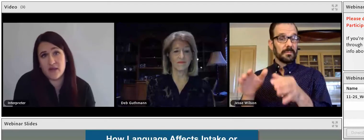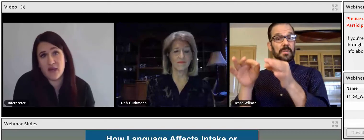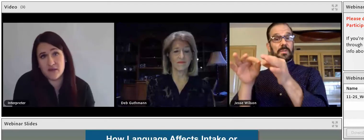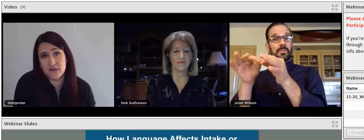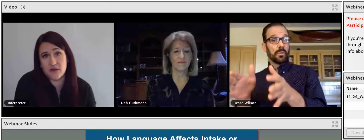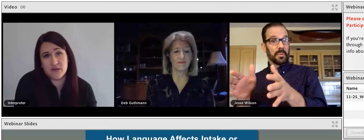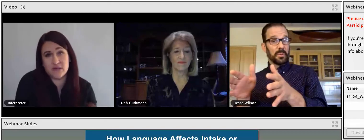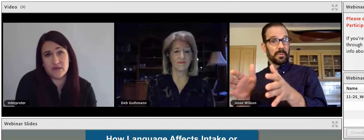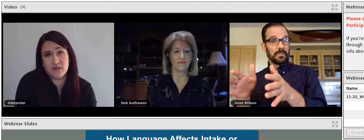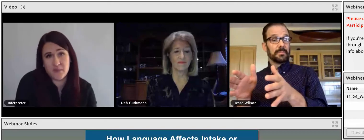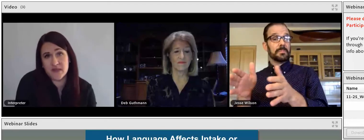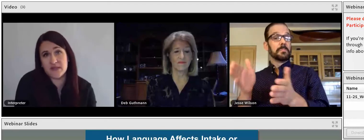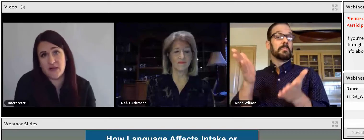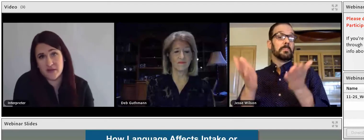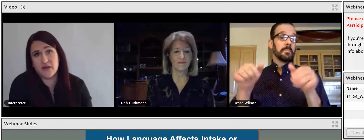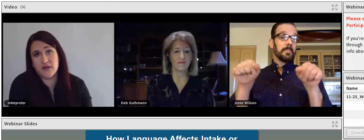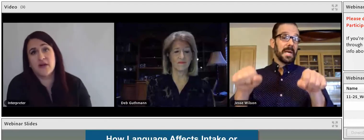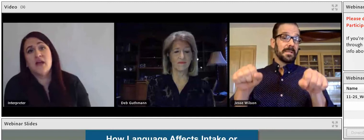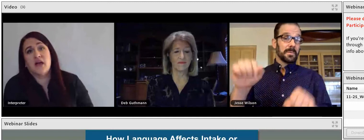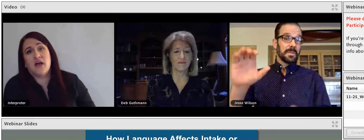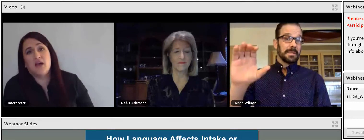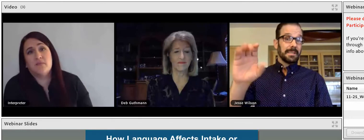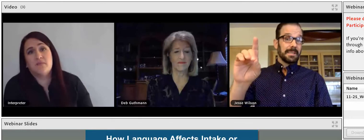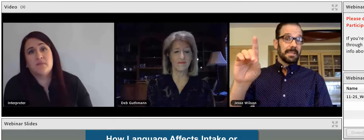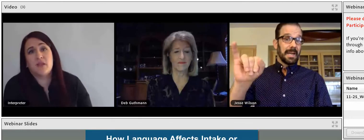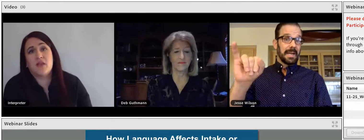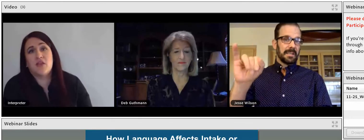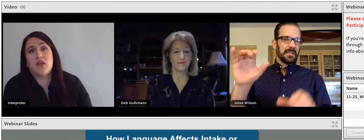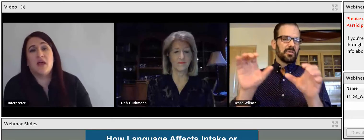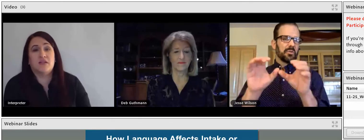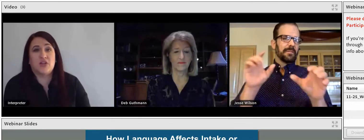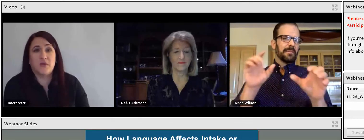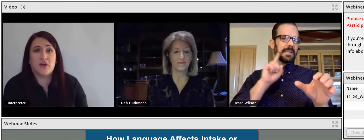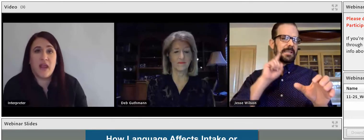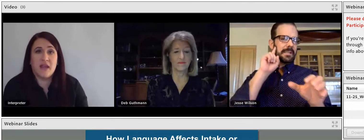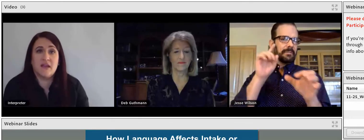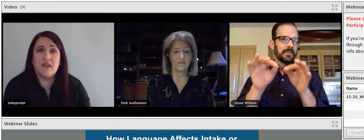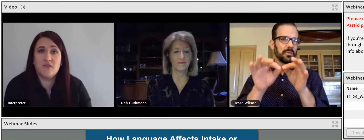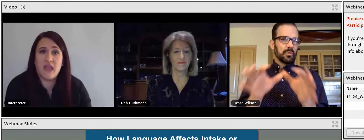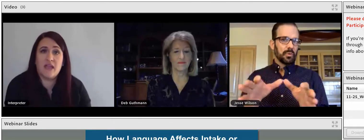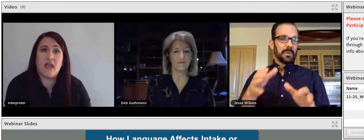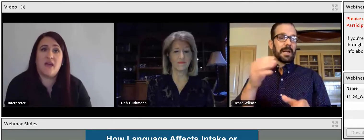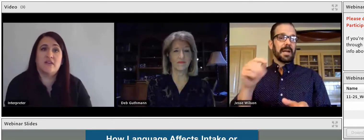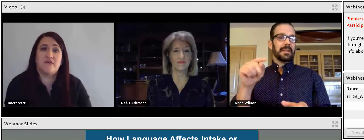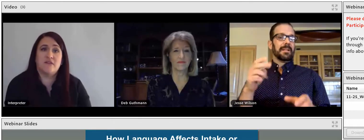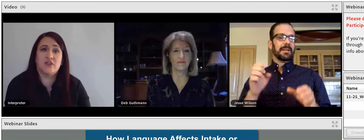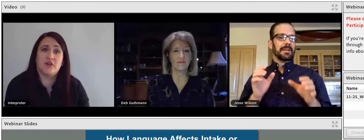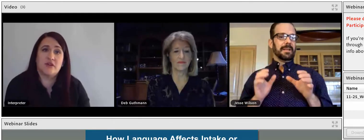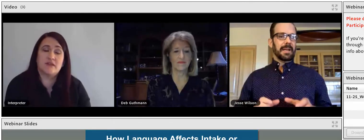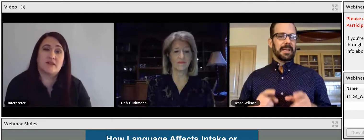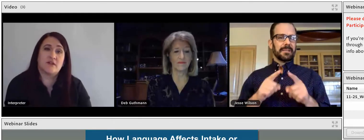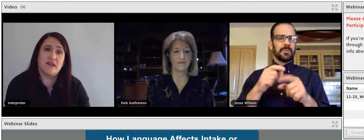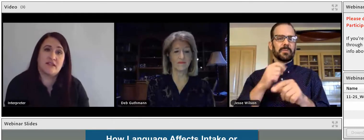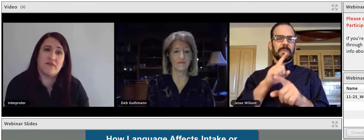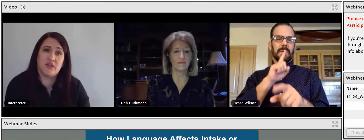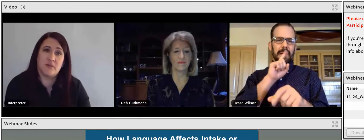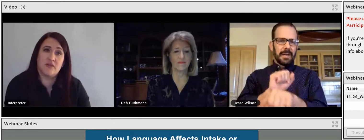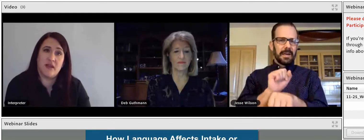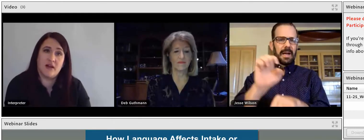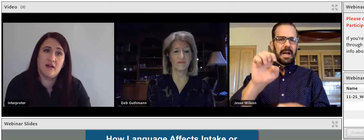we typically have the counselor or therapist or counselor, an interpreter, and if you can, have a deaf